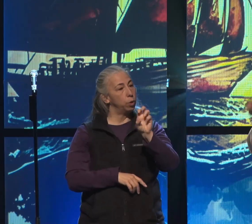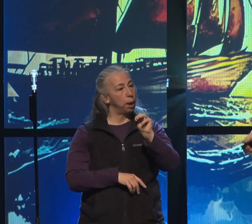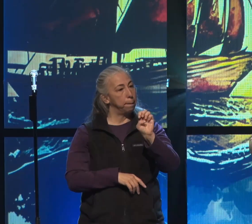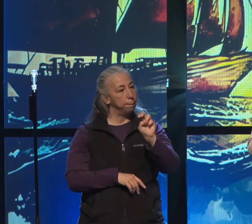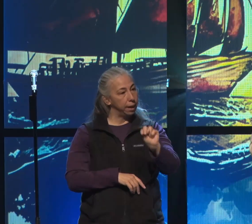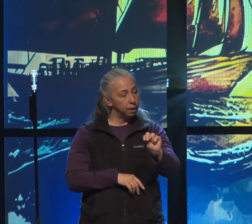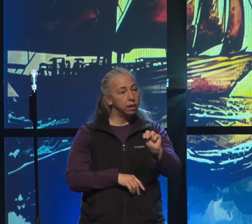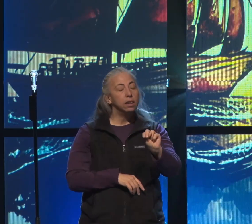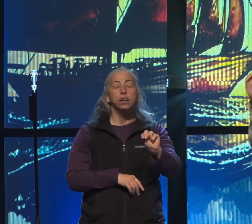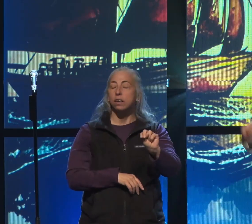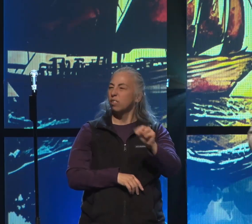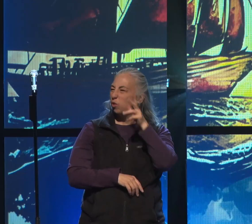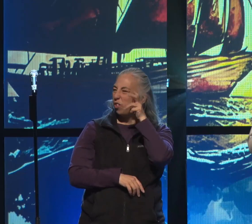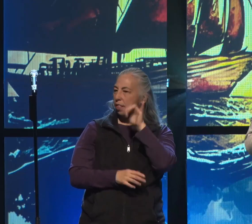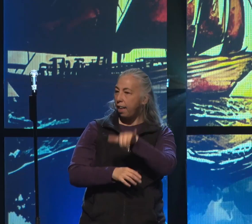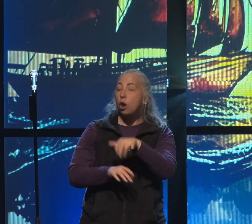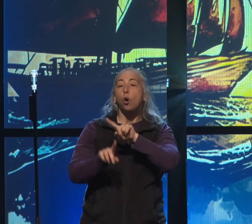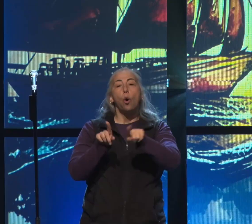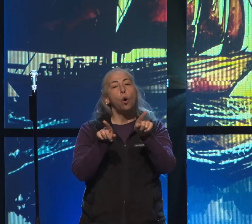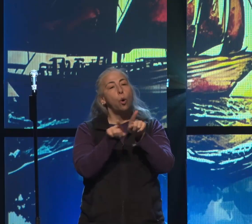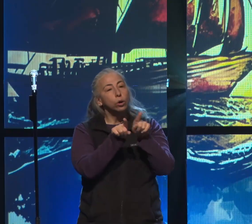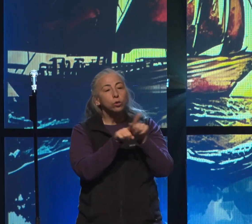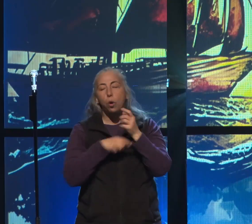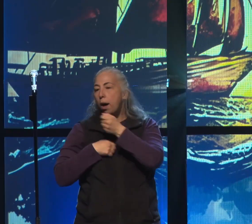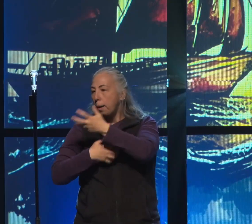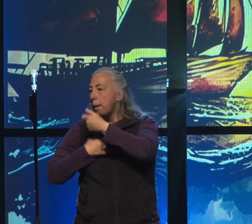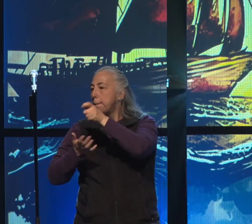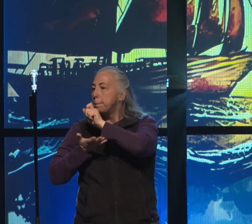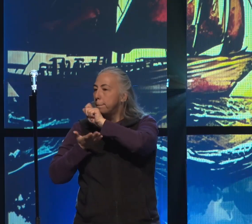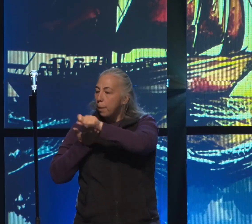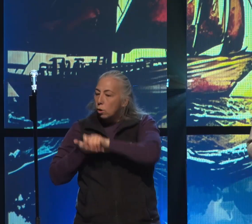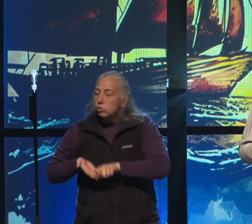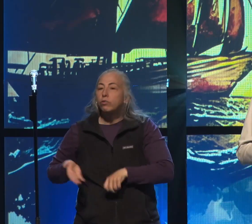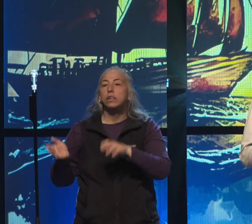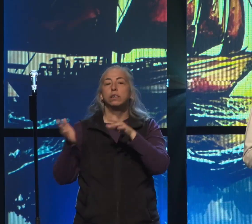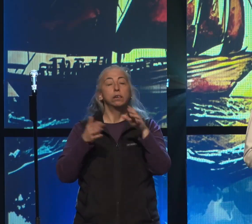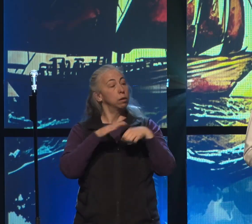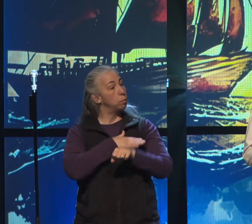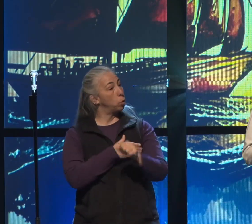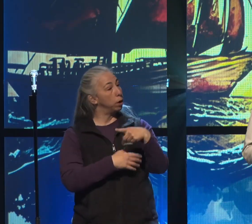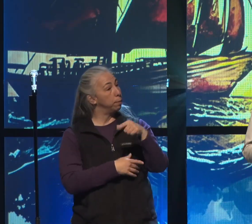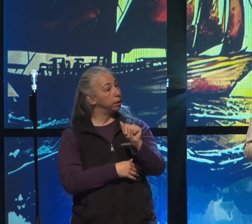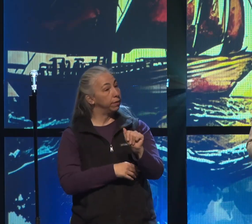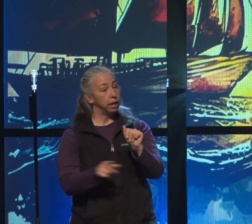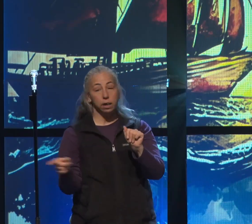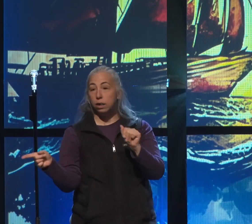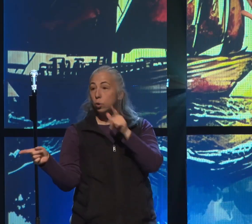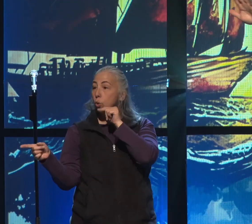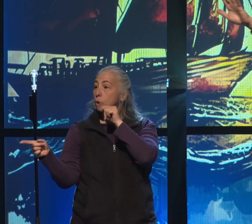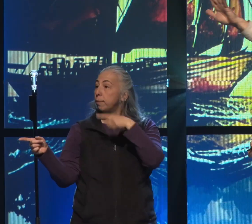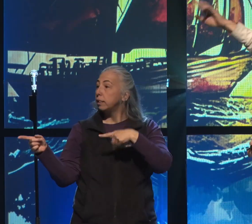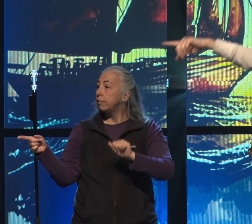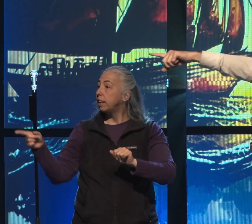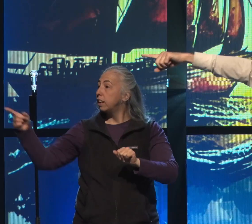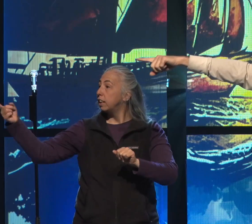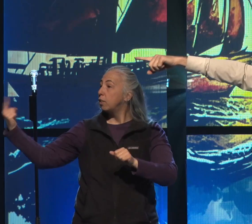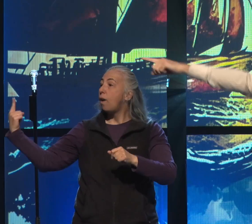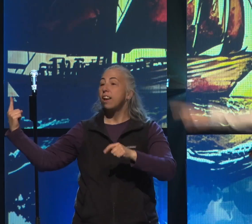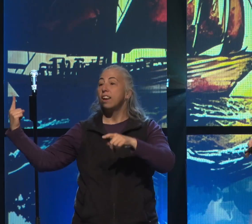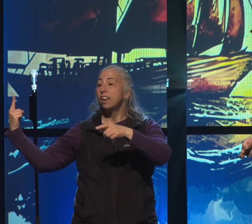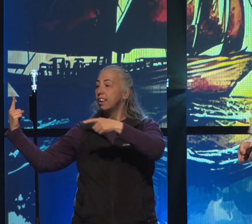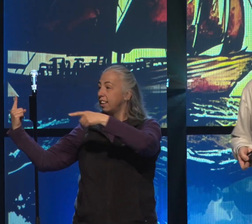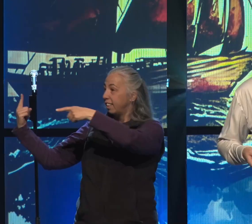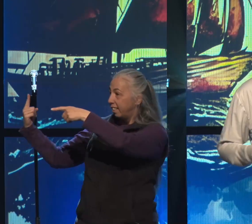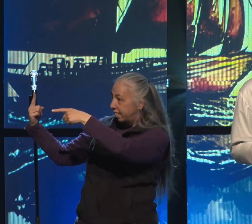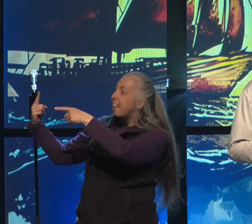some poetry and did lots of things. She was born in Pennsylvania. Any people born in Pennsylvania here? Any Pennsylvania? Oh, we got one. There it is,